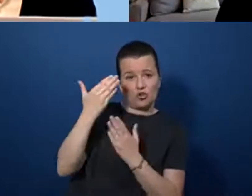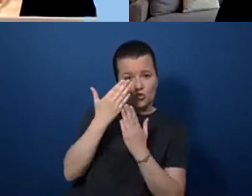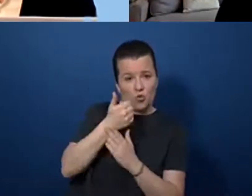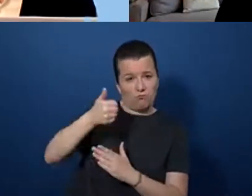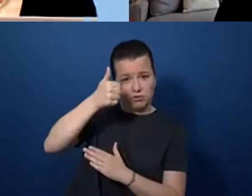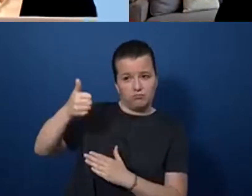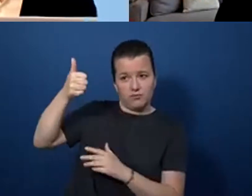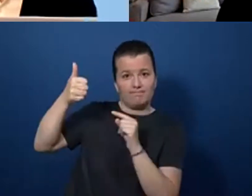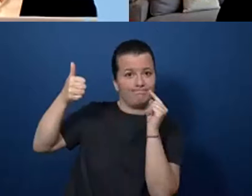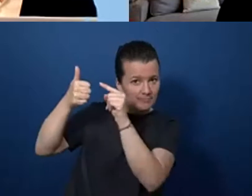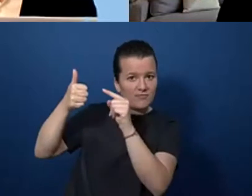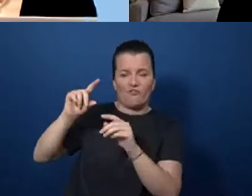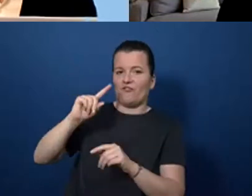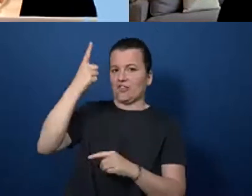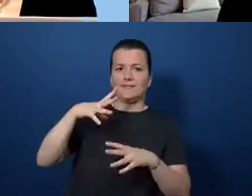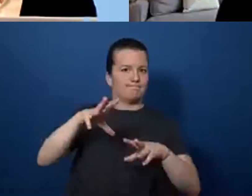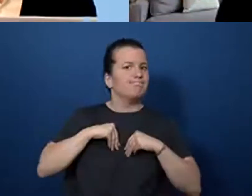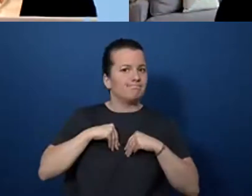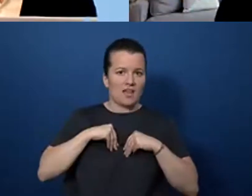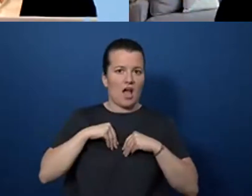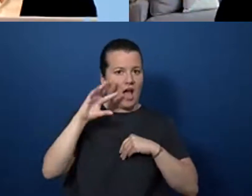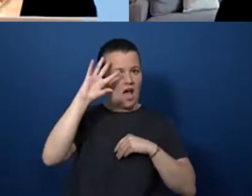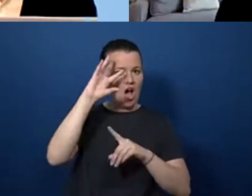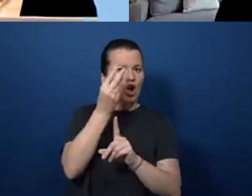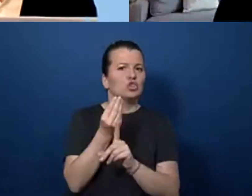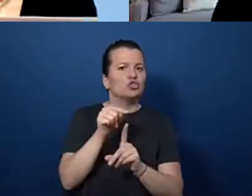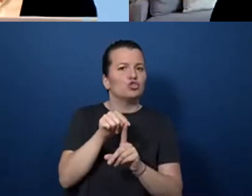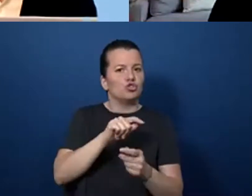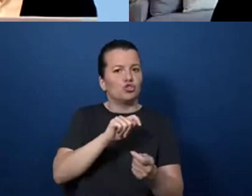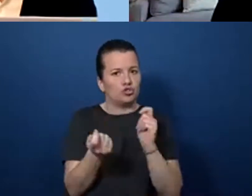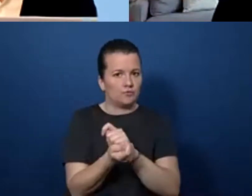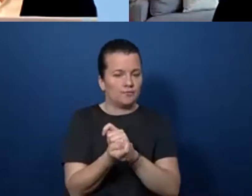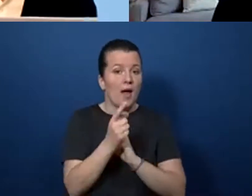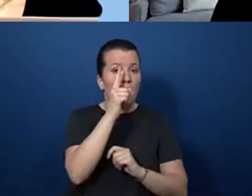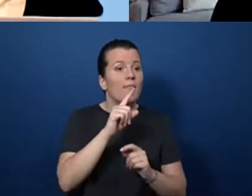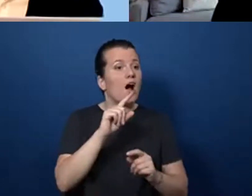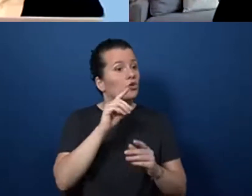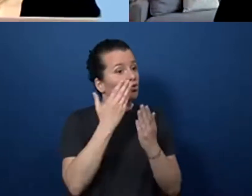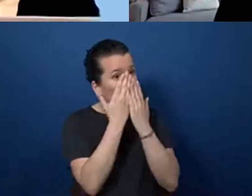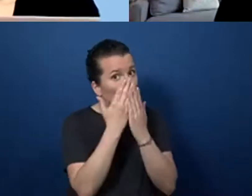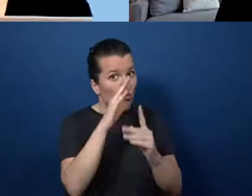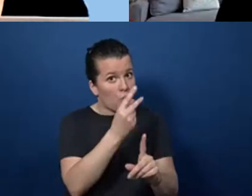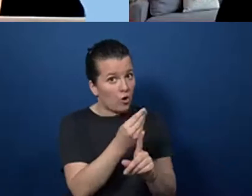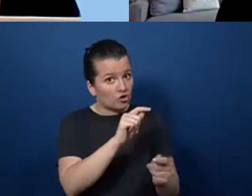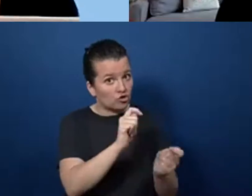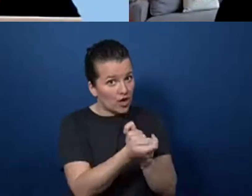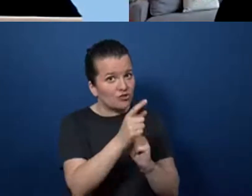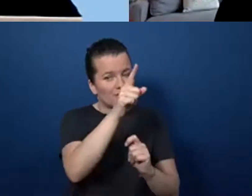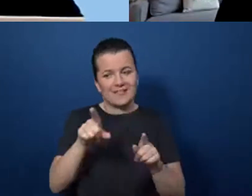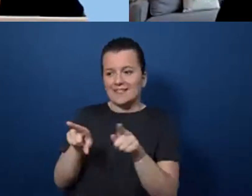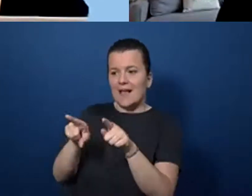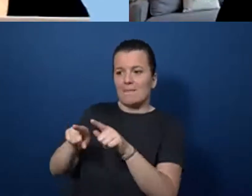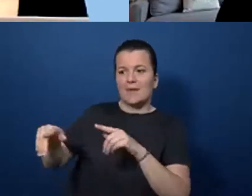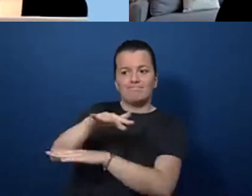need to extend beyond just the school setting. It's within the school, but it includes working